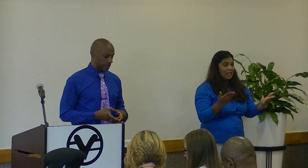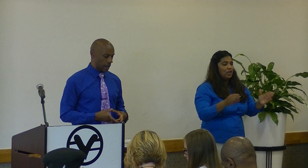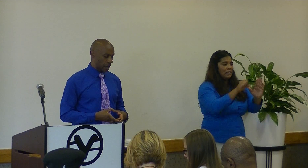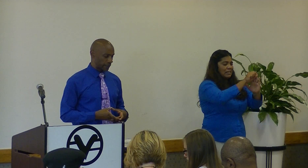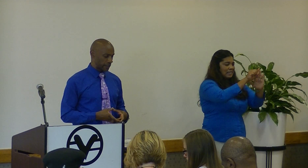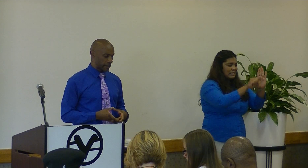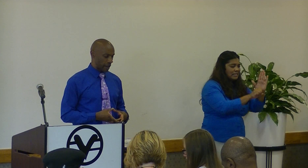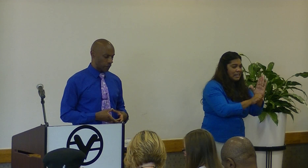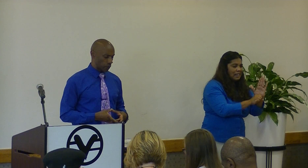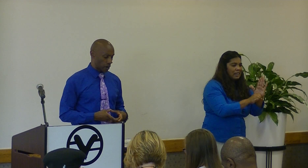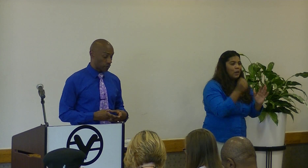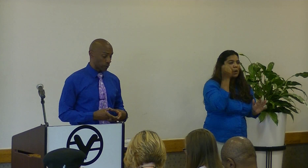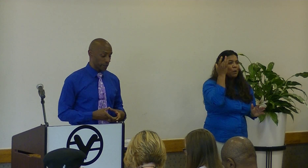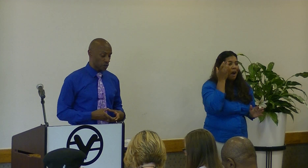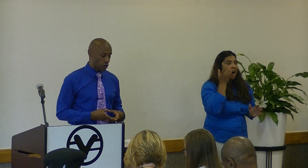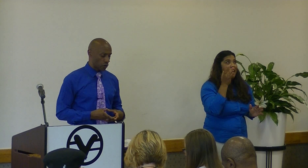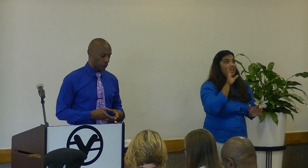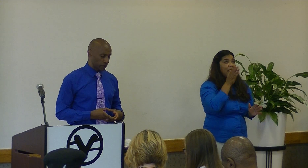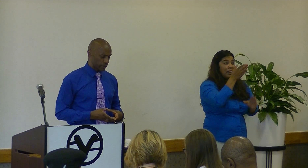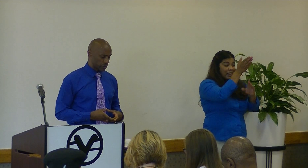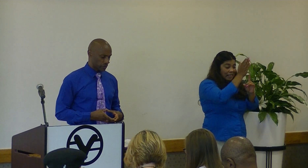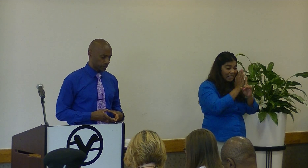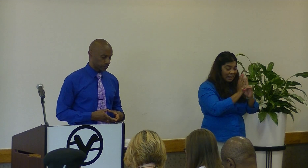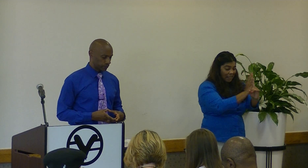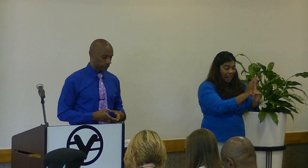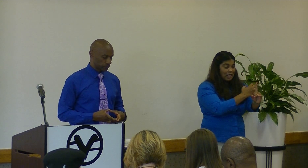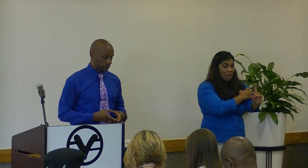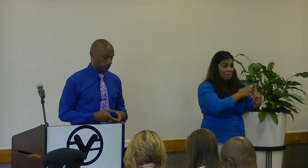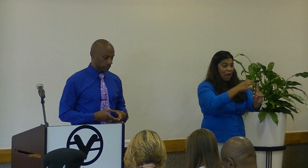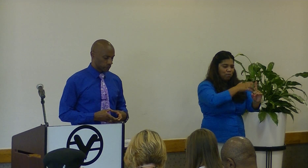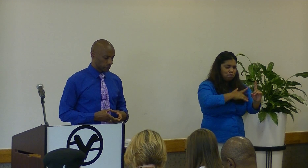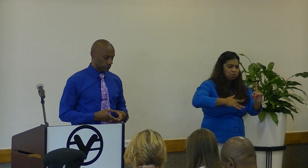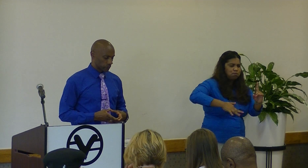that is God is everywhere, for it is all there is.